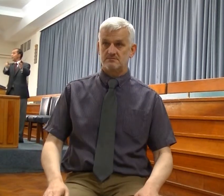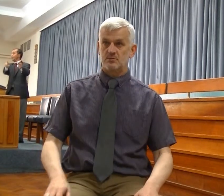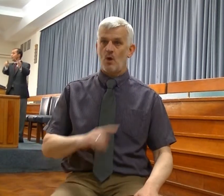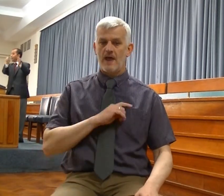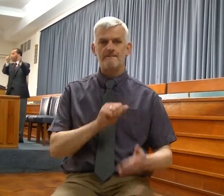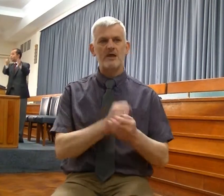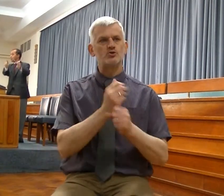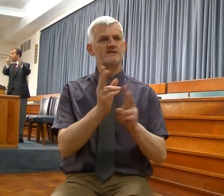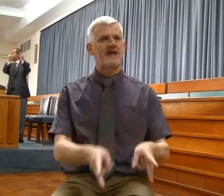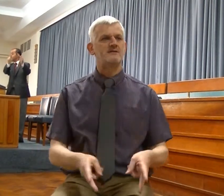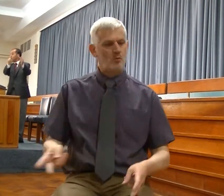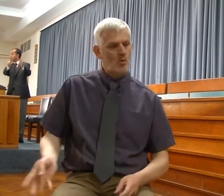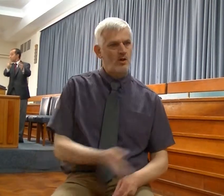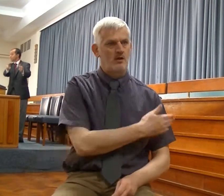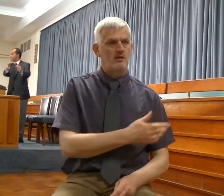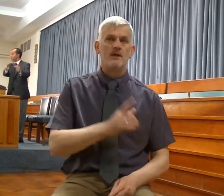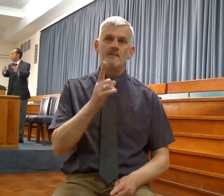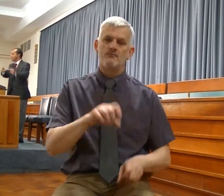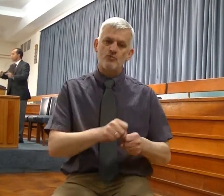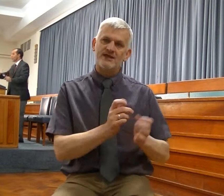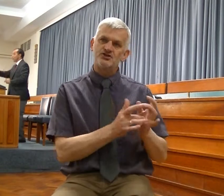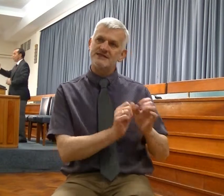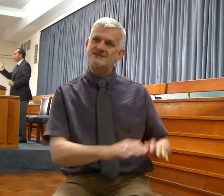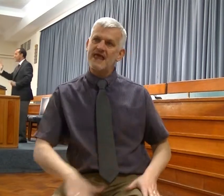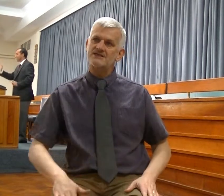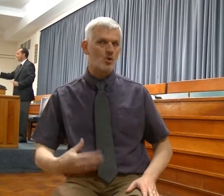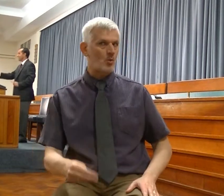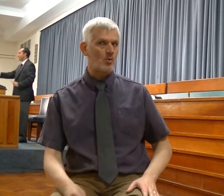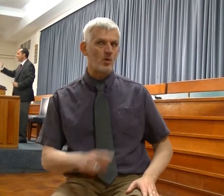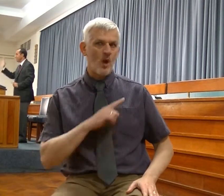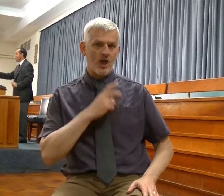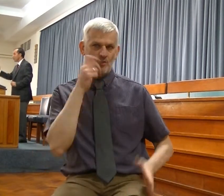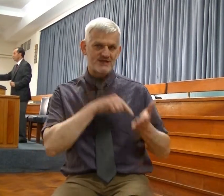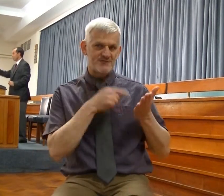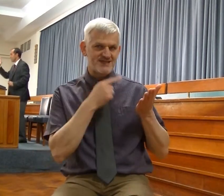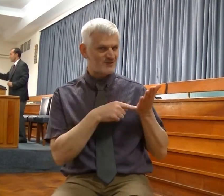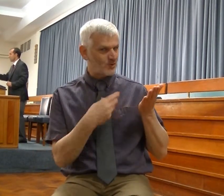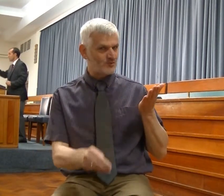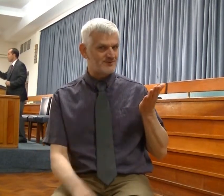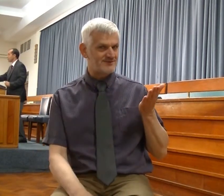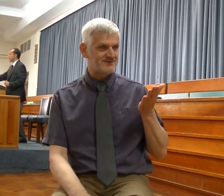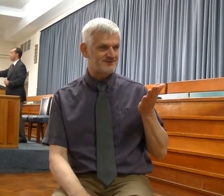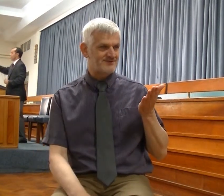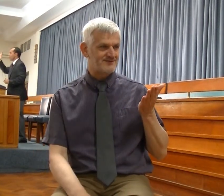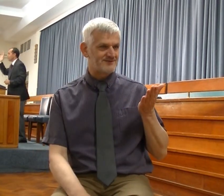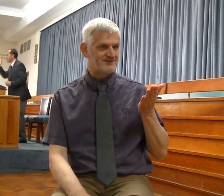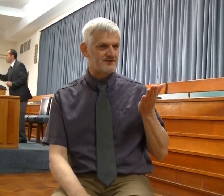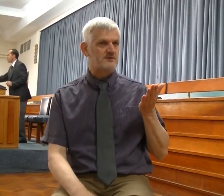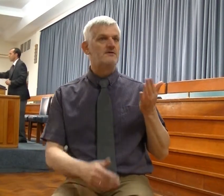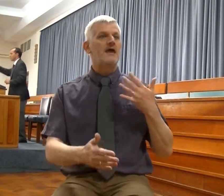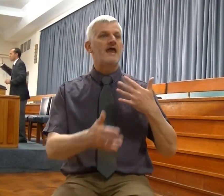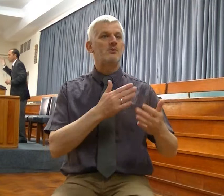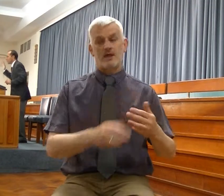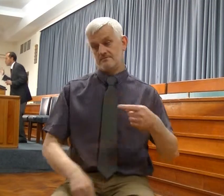Christ again to fulfill a scripture from the Old Testament. So on that day, he knows, this thief knew